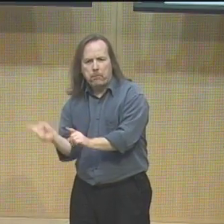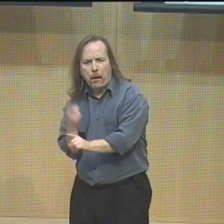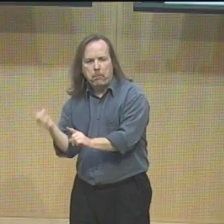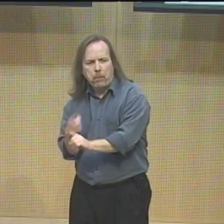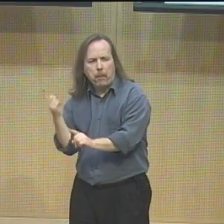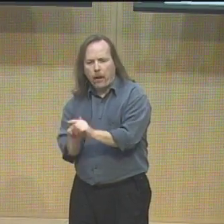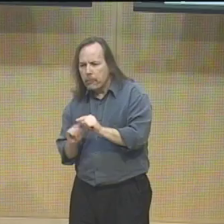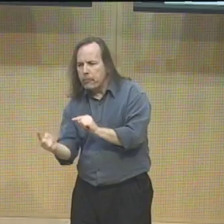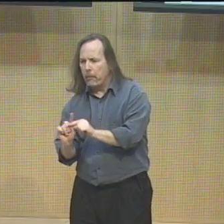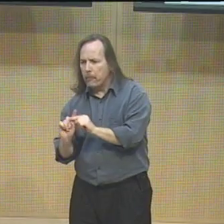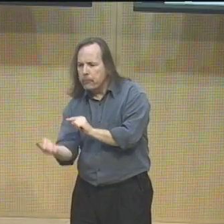a